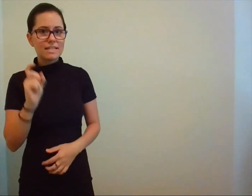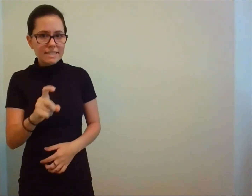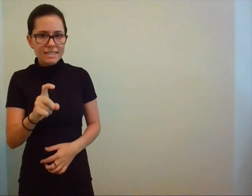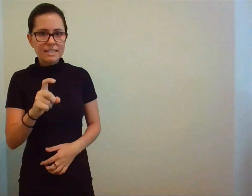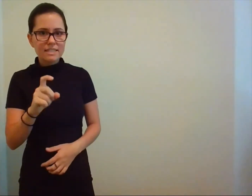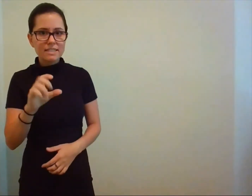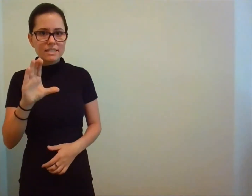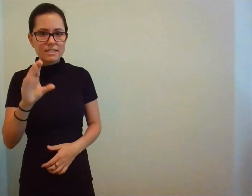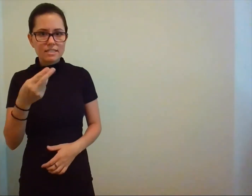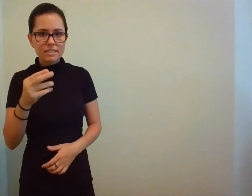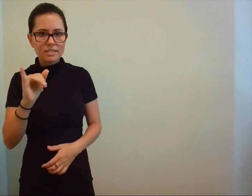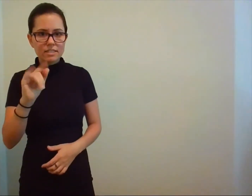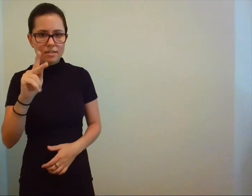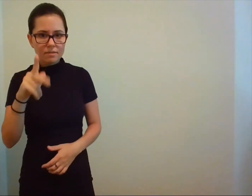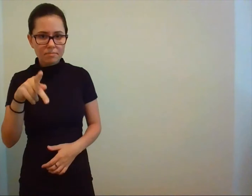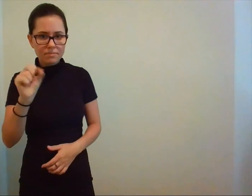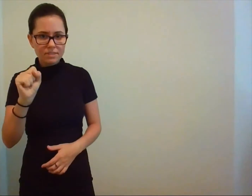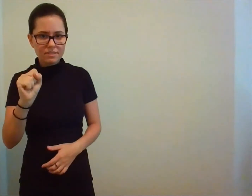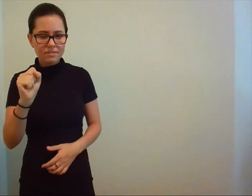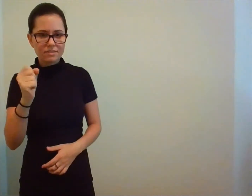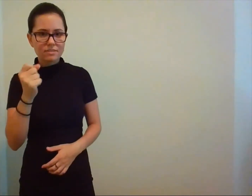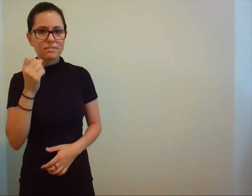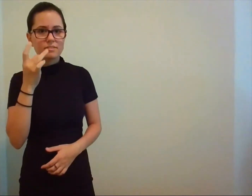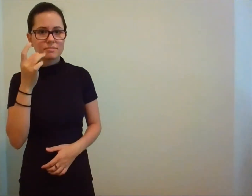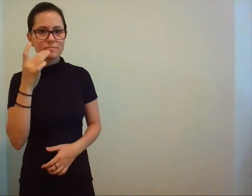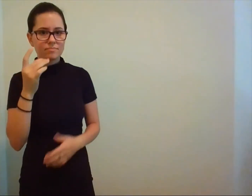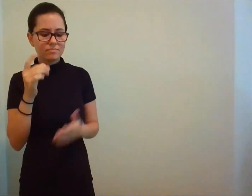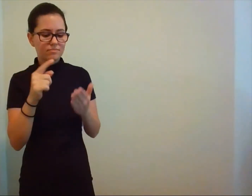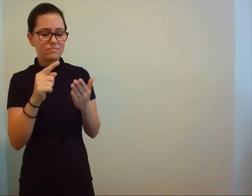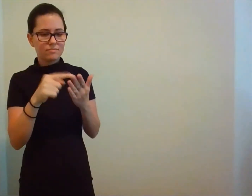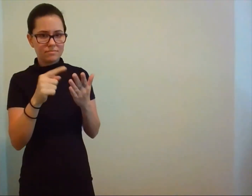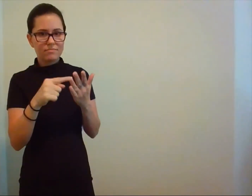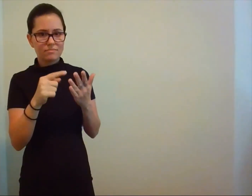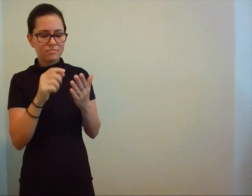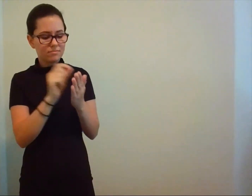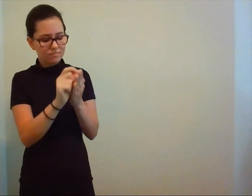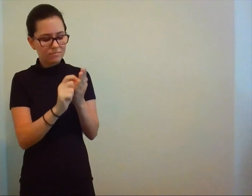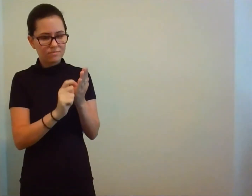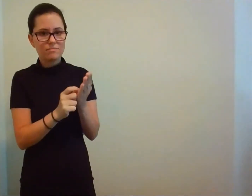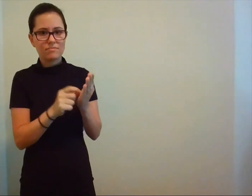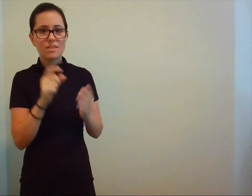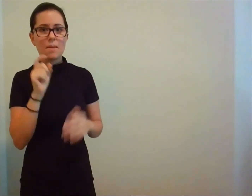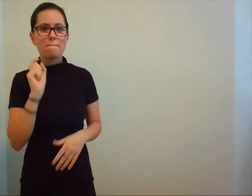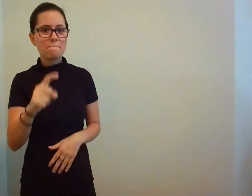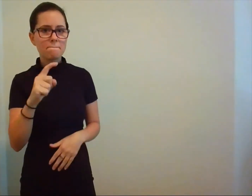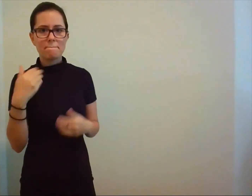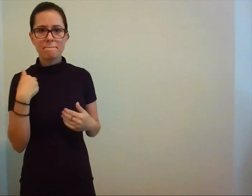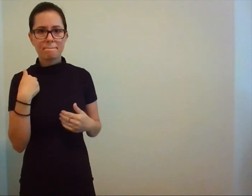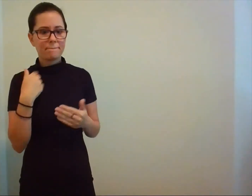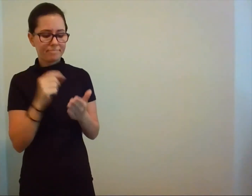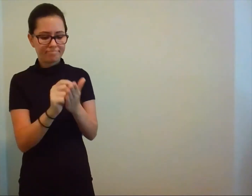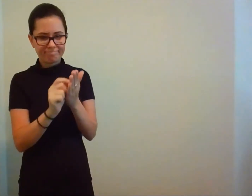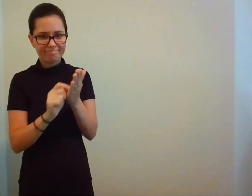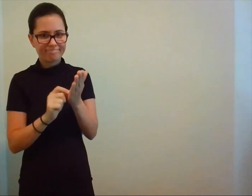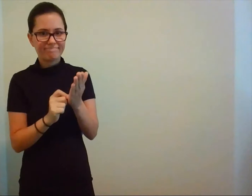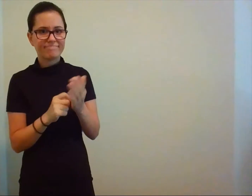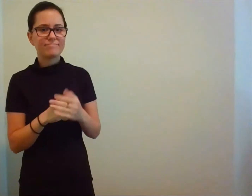going to be snuggled up in a sleeping bag on the beach eating chips. And I'm like, and they got to be those